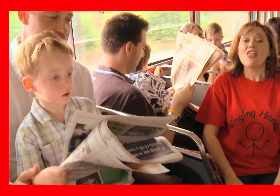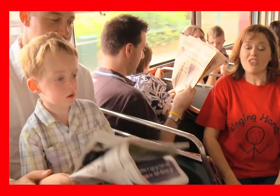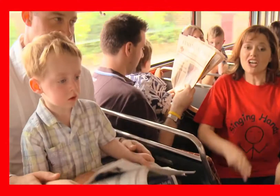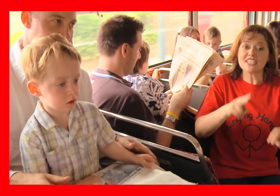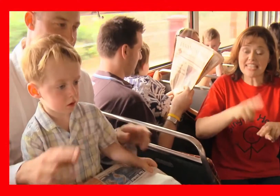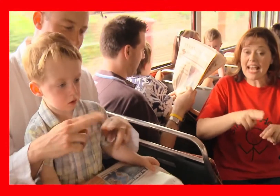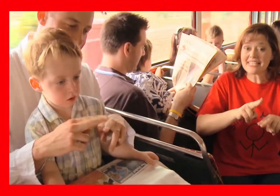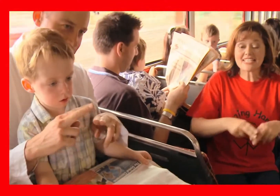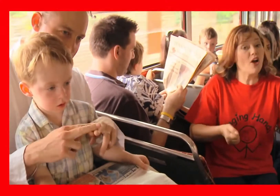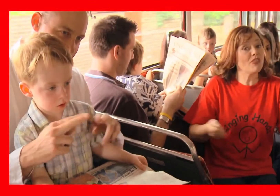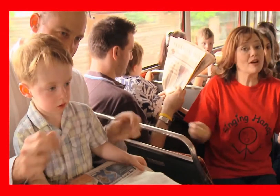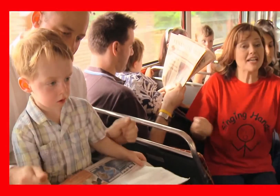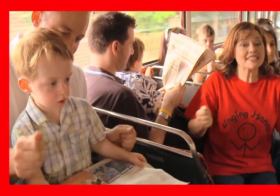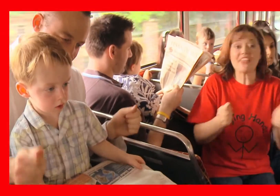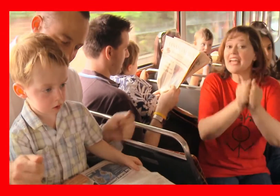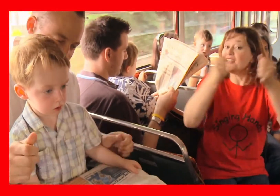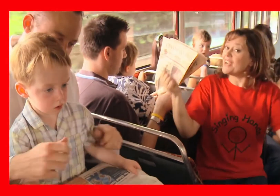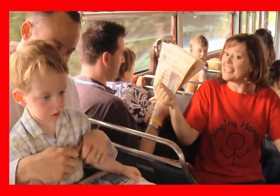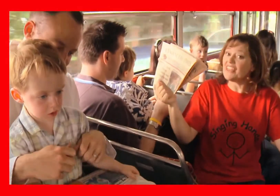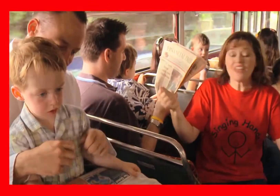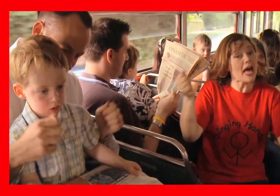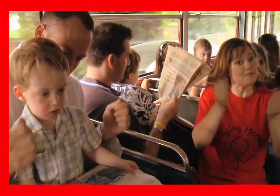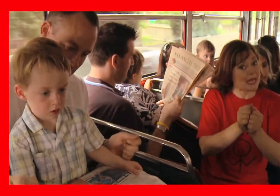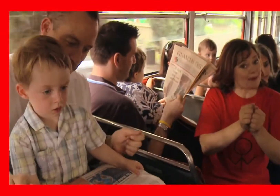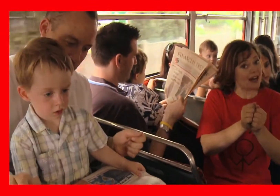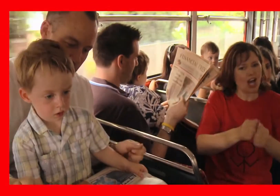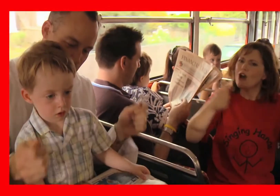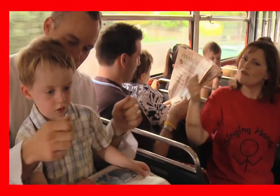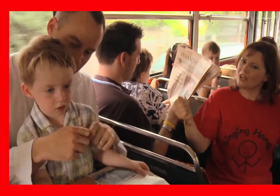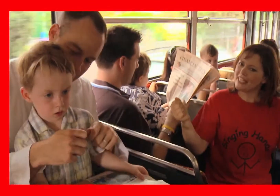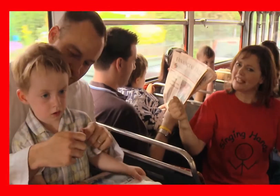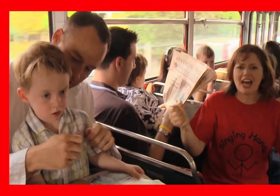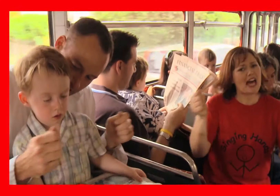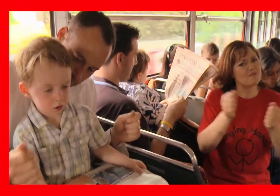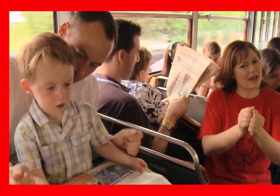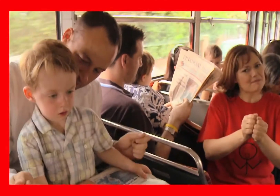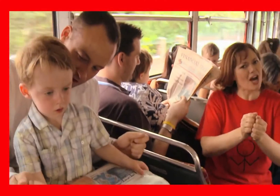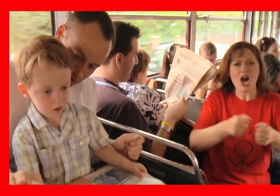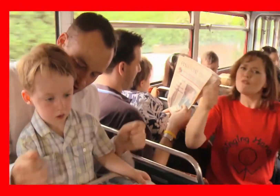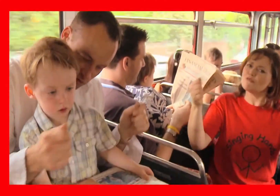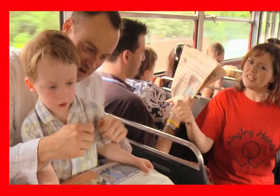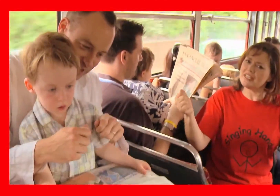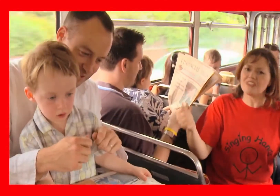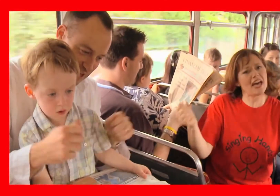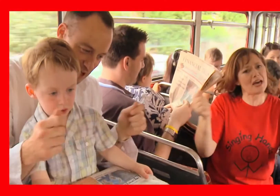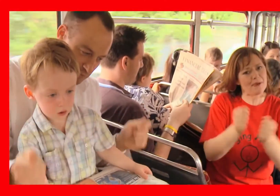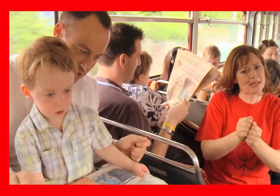The daddies on the bus, they read their paper, read their paper, read their paper.